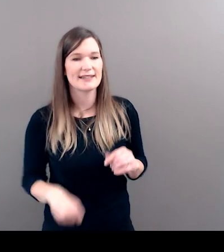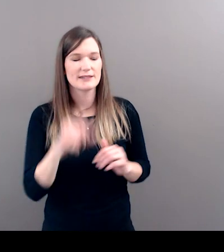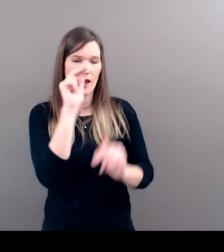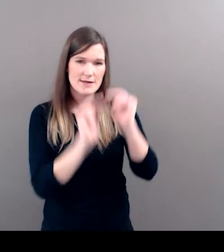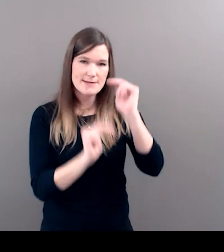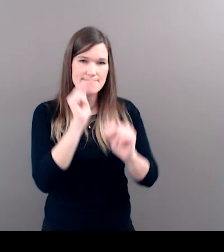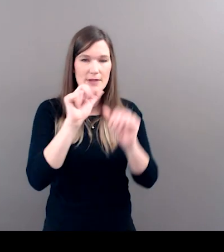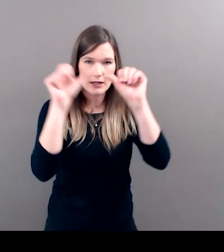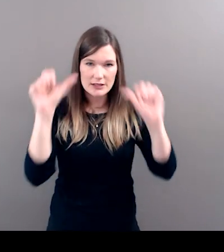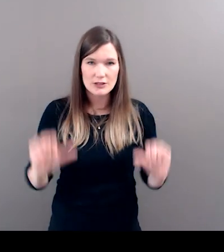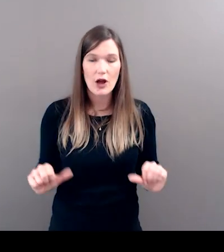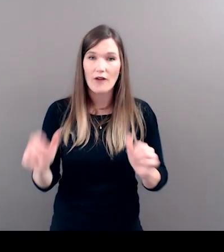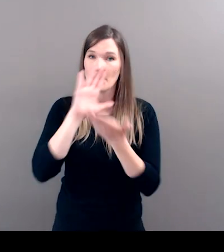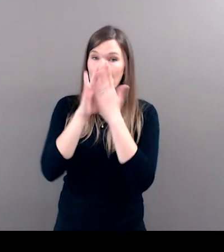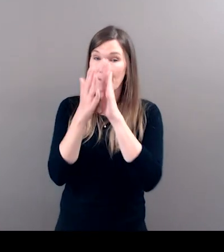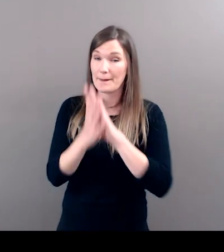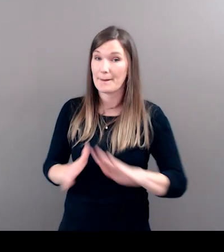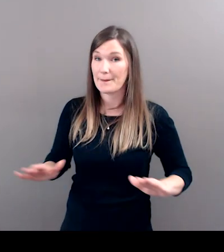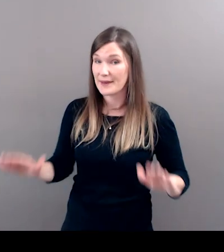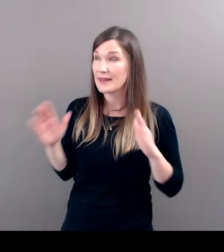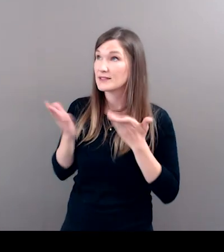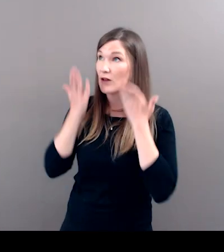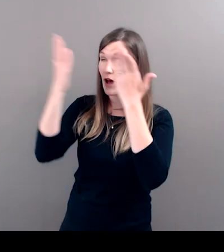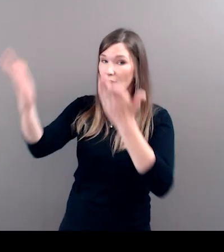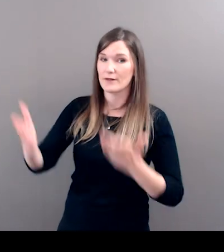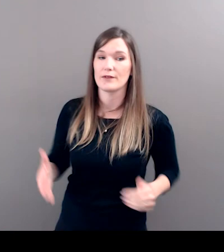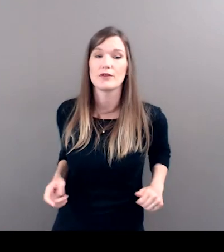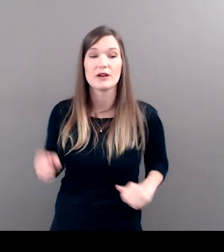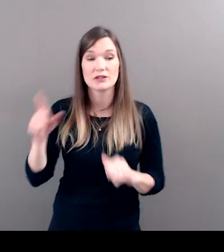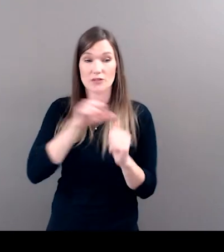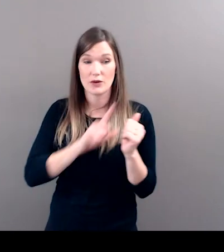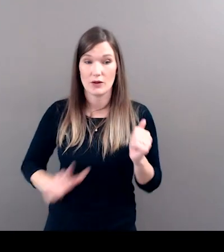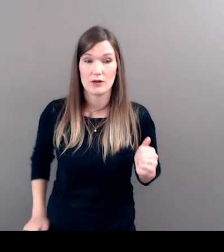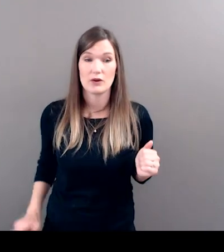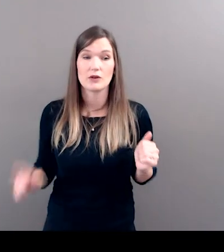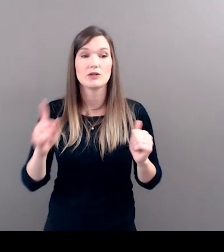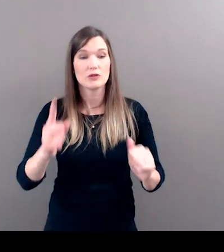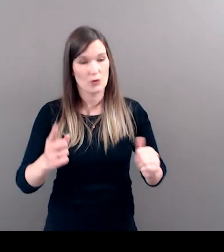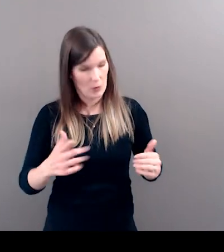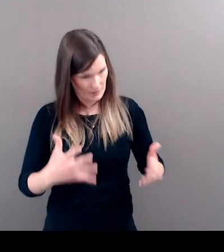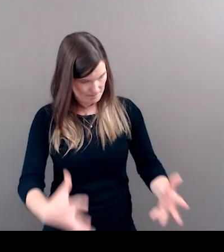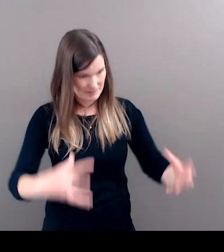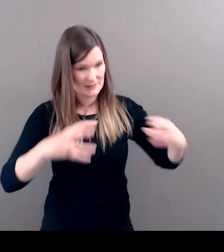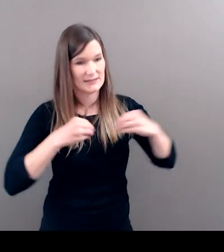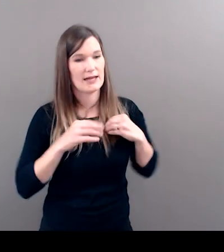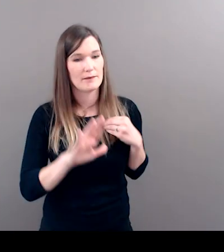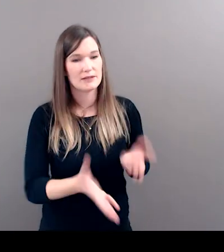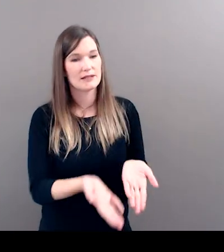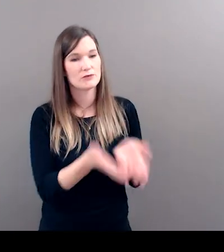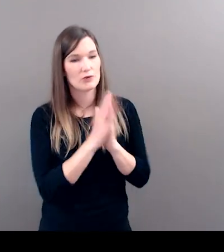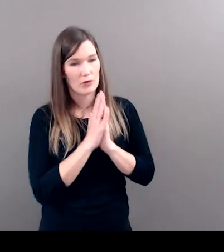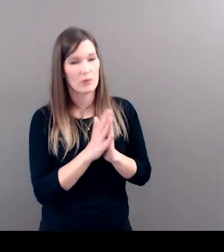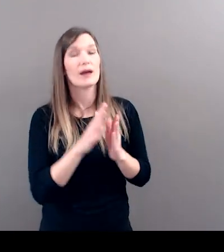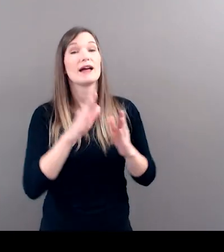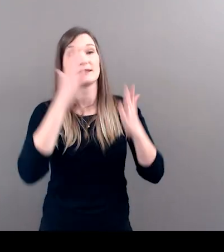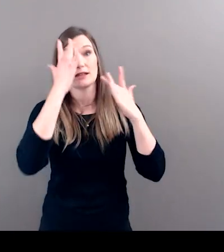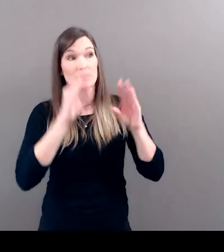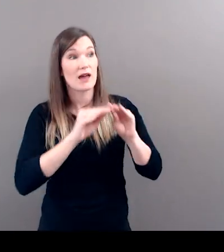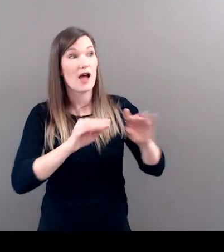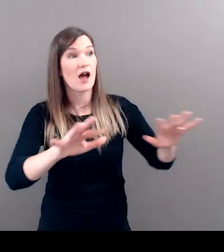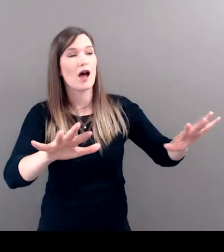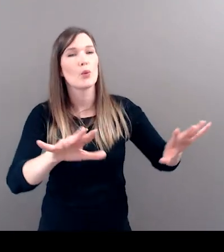the prayers for the land, and the plague was withdrawn from Israel. What's the point? The point is that when you